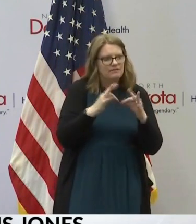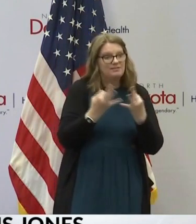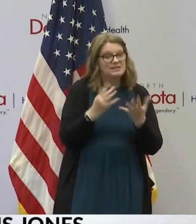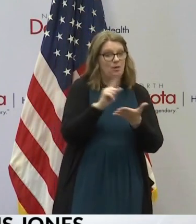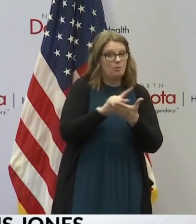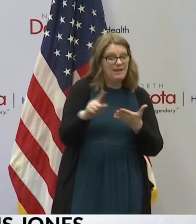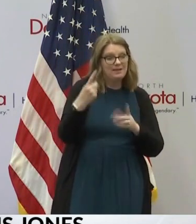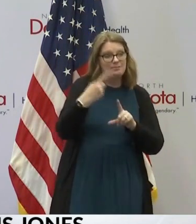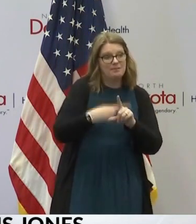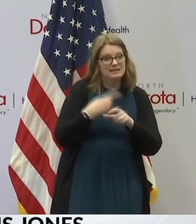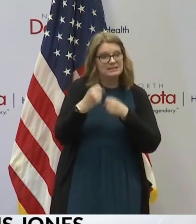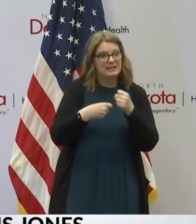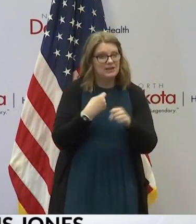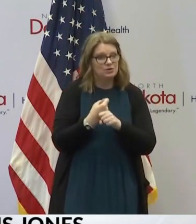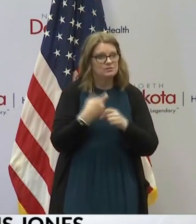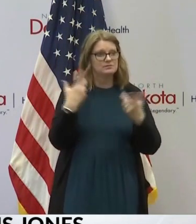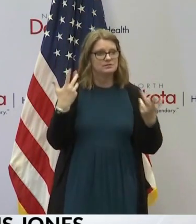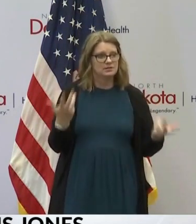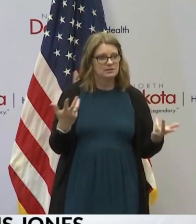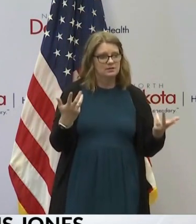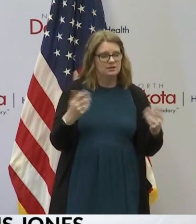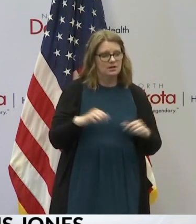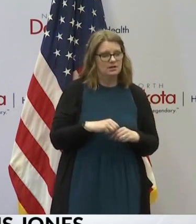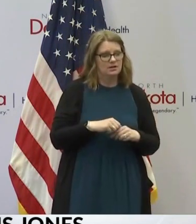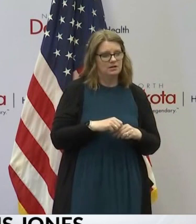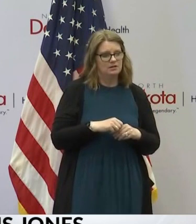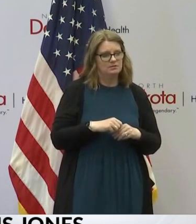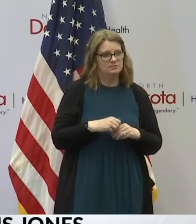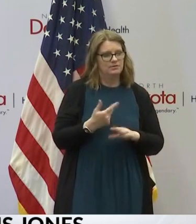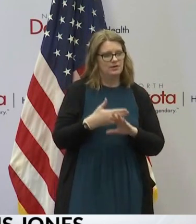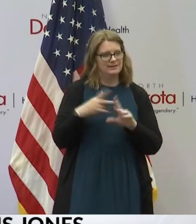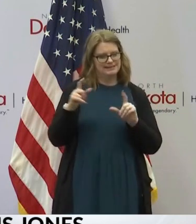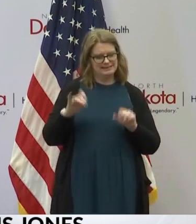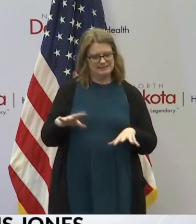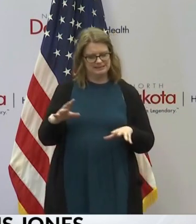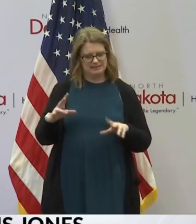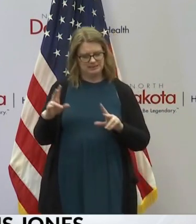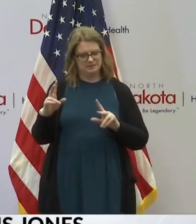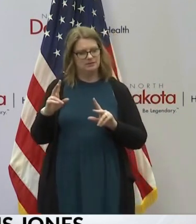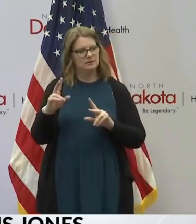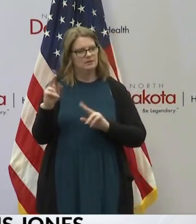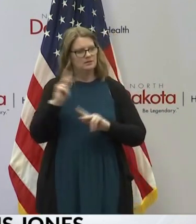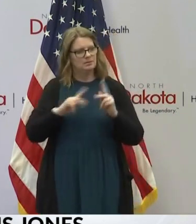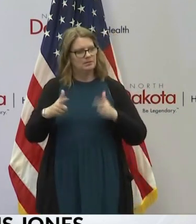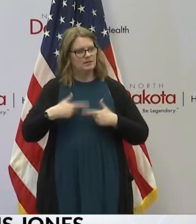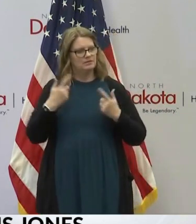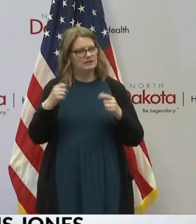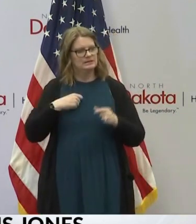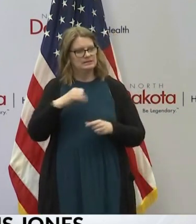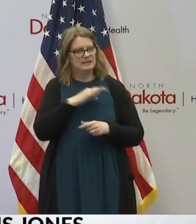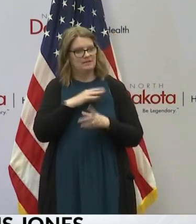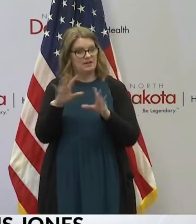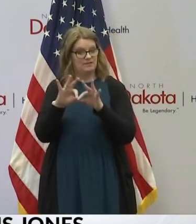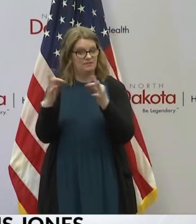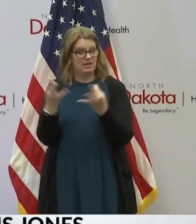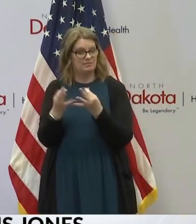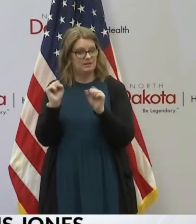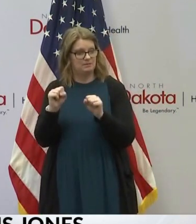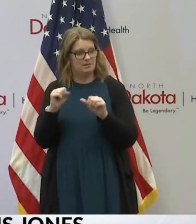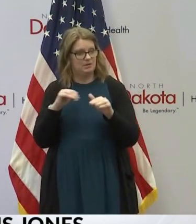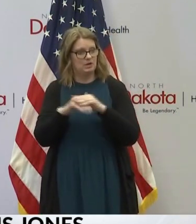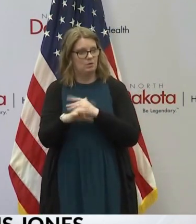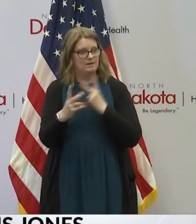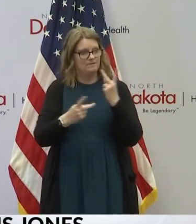month's thing, a year's thing? How long before you're testing residents in addition to staff and family possibly to be able to